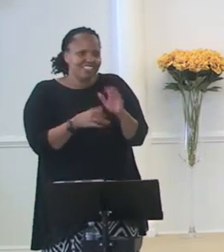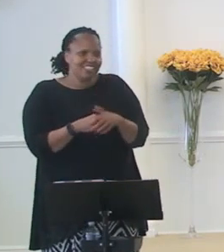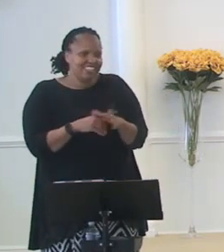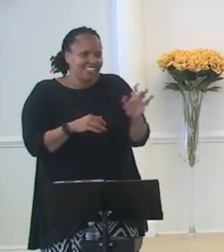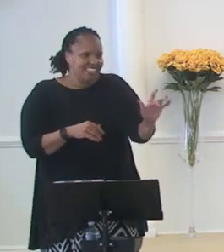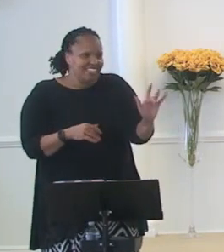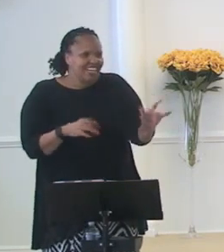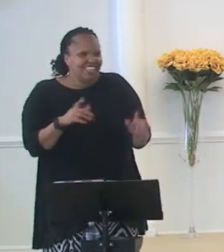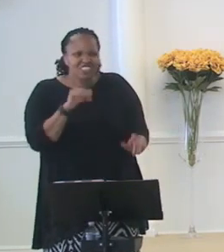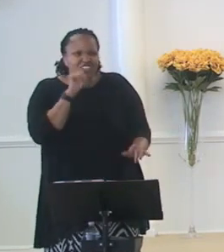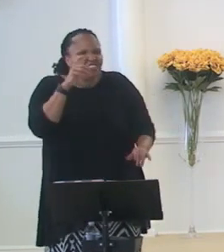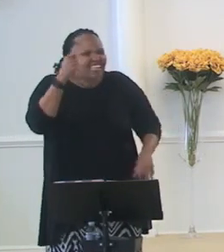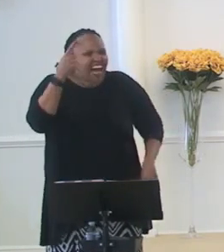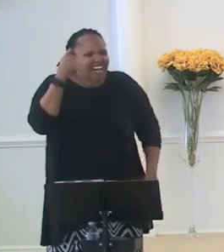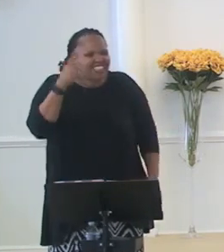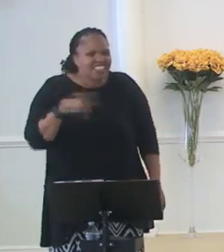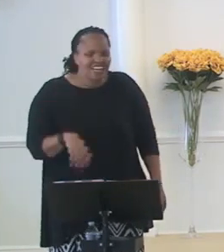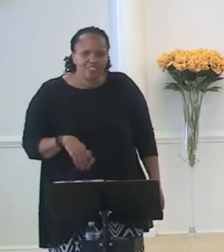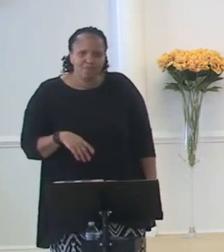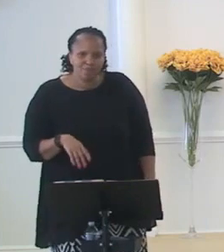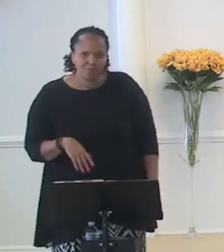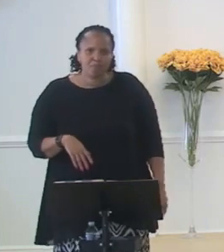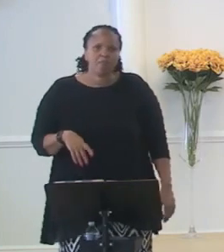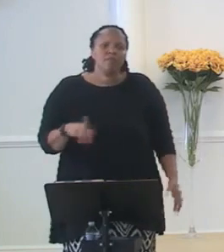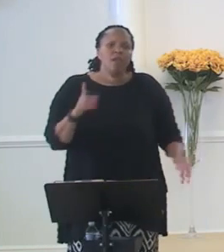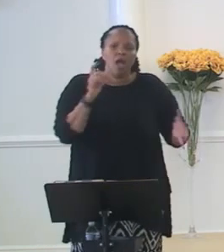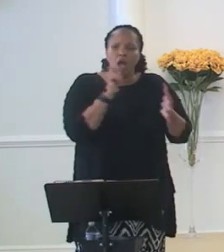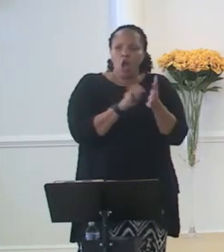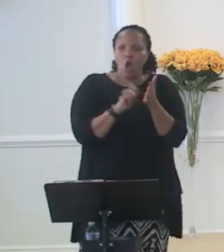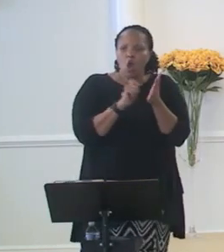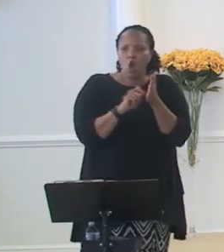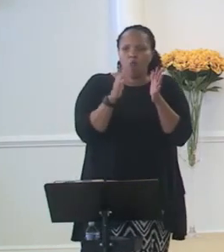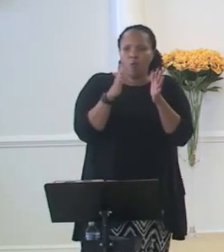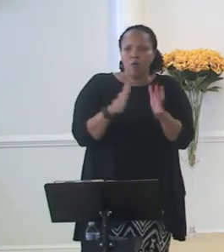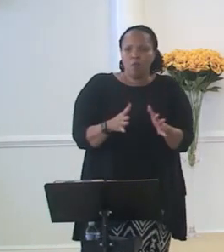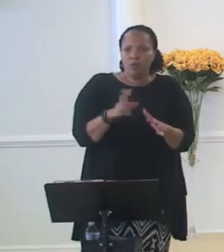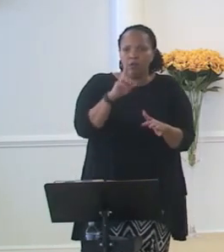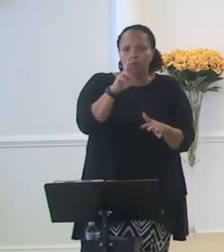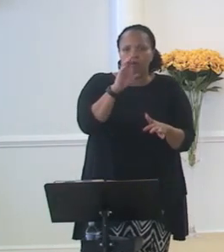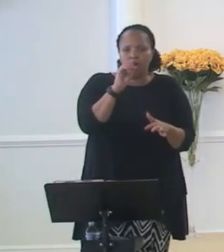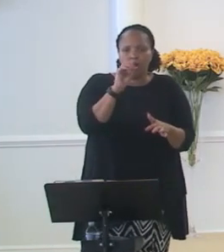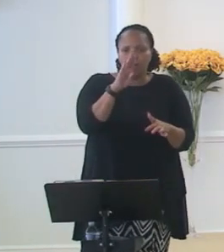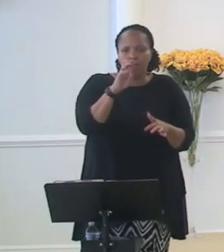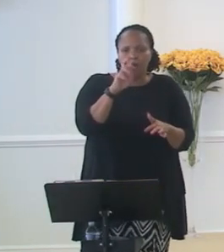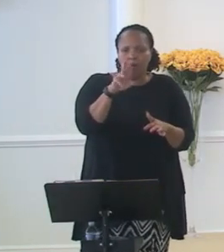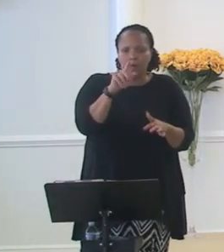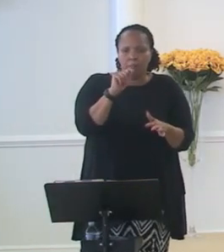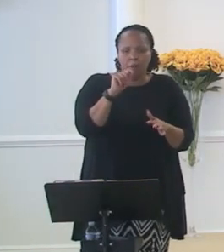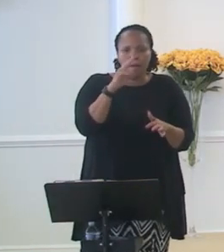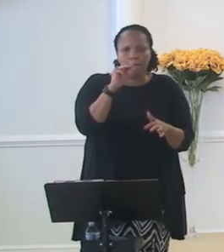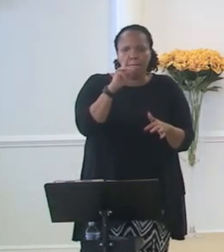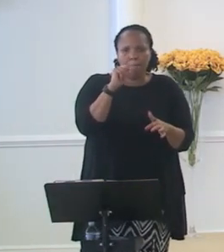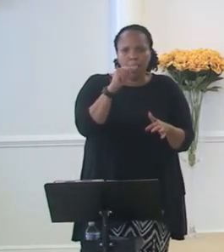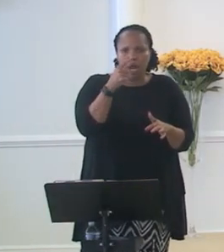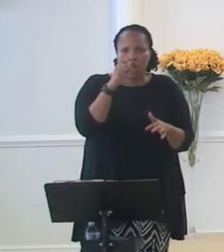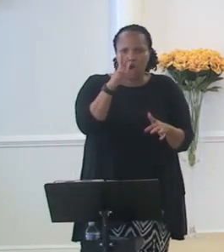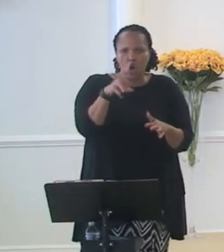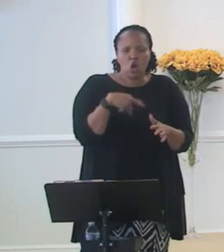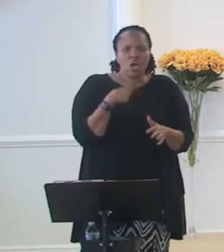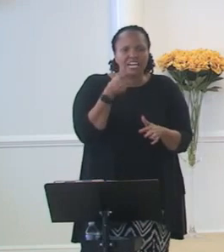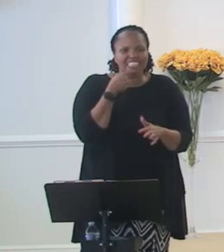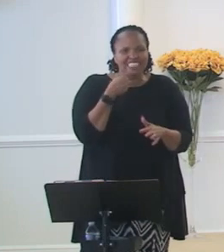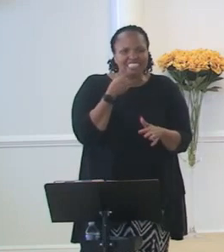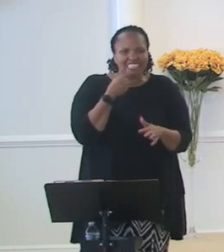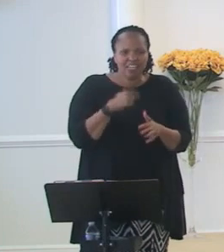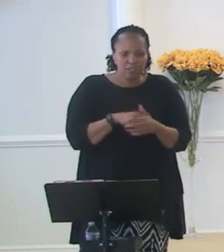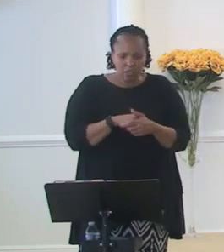Okay, y'all not getting this now. It's Robert Munger. Robert Munger said about 1955, he said this. He